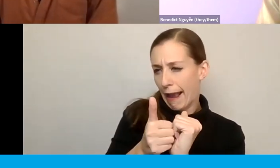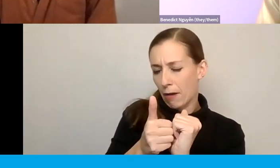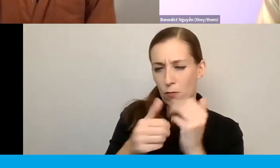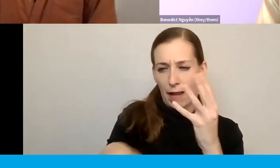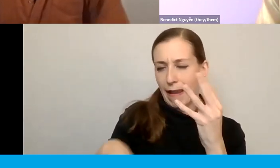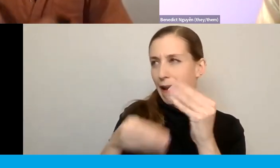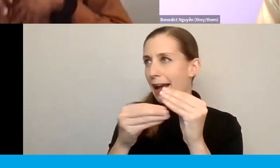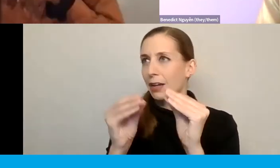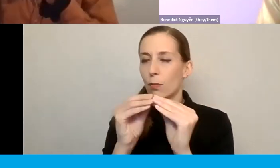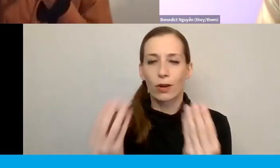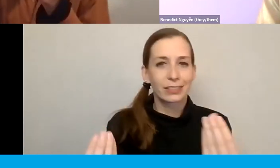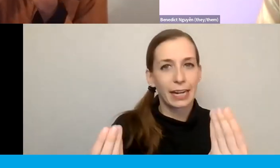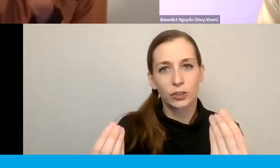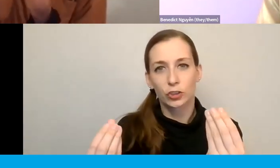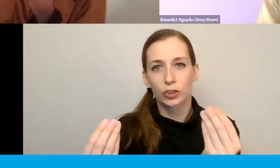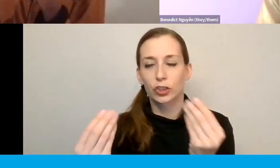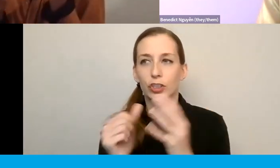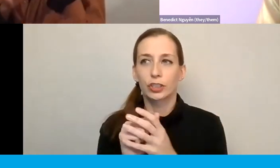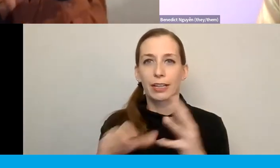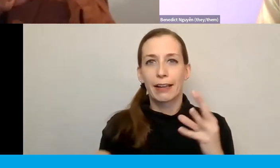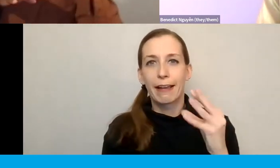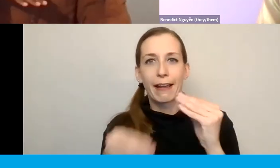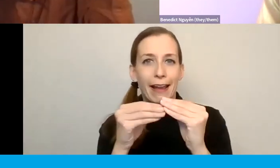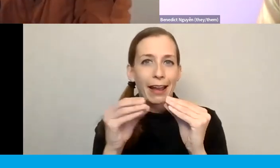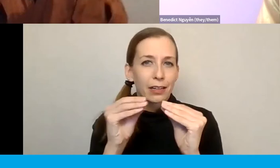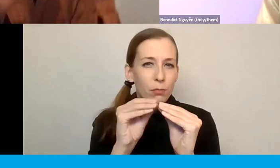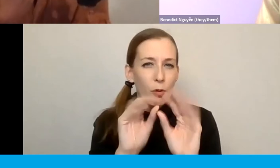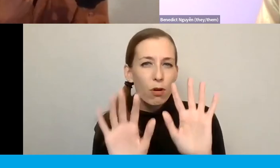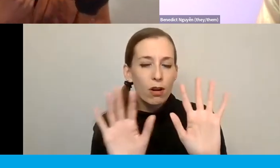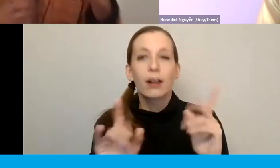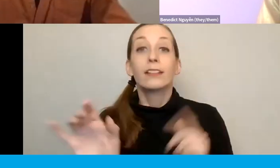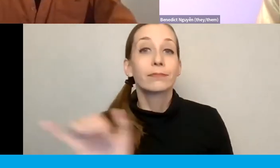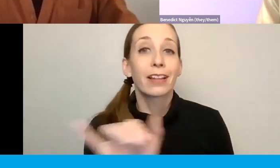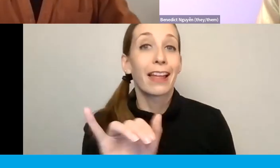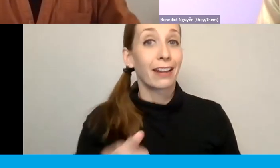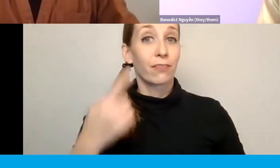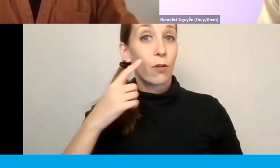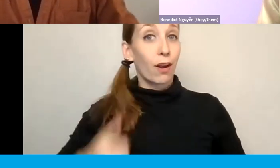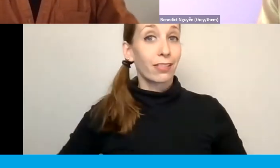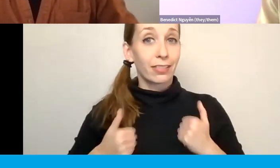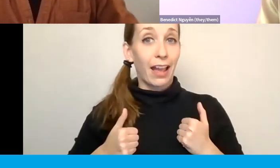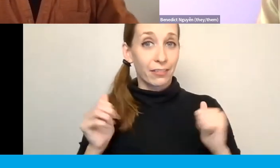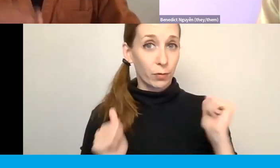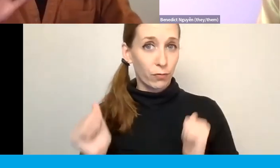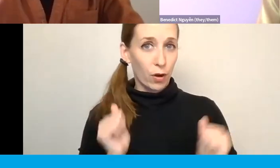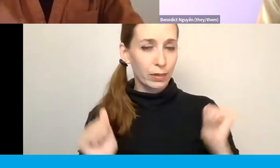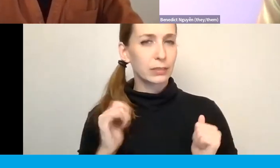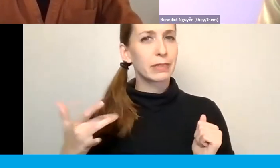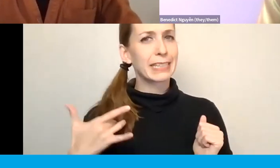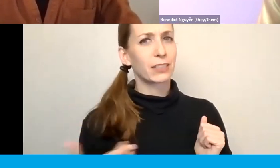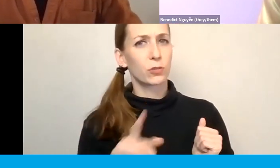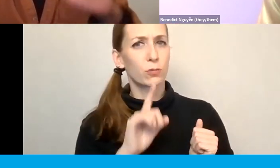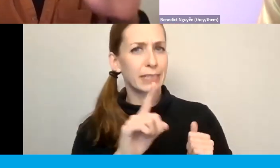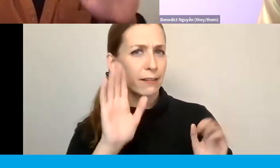would coach like quality of movement, right, in live performance, felt similar